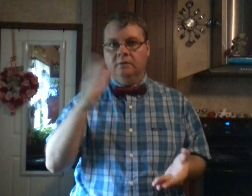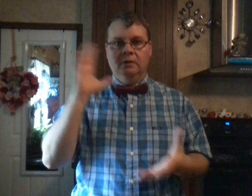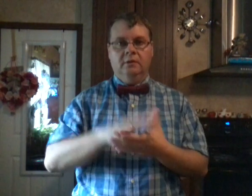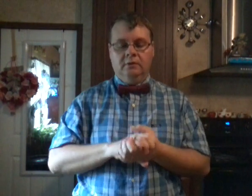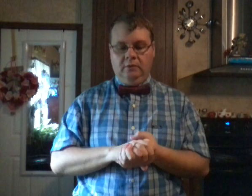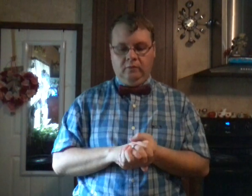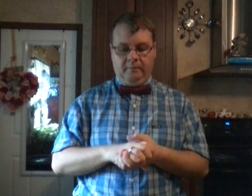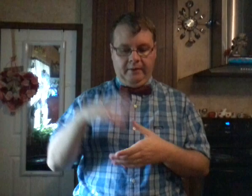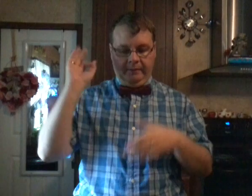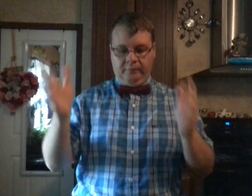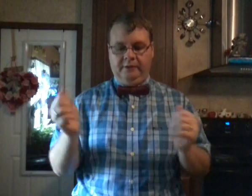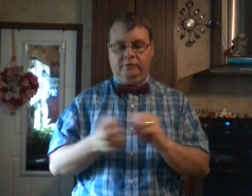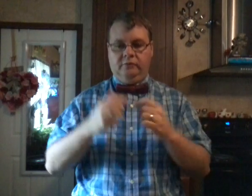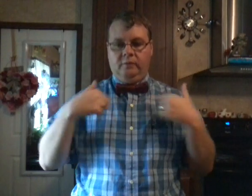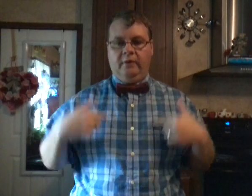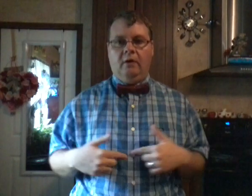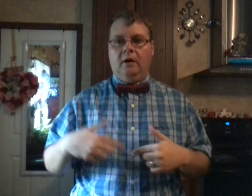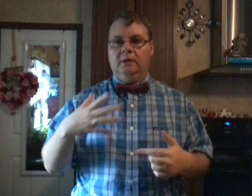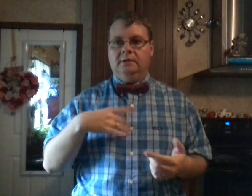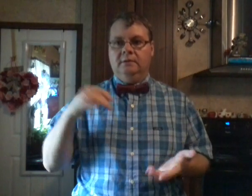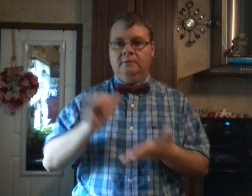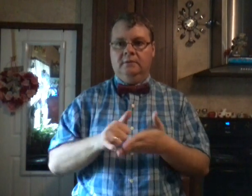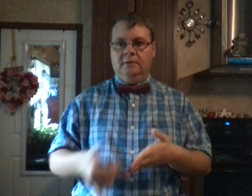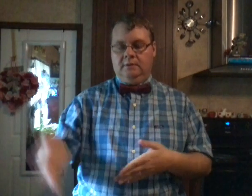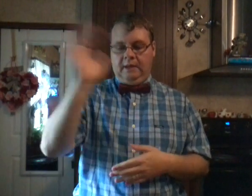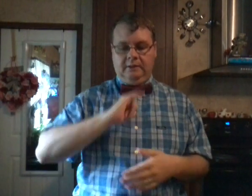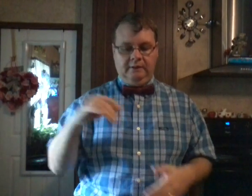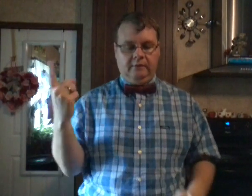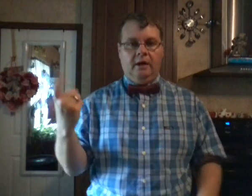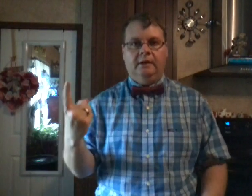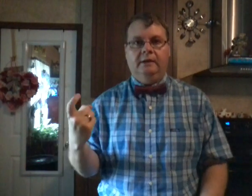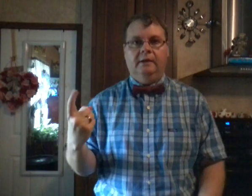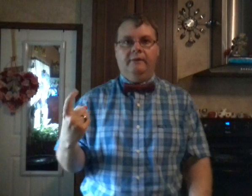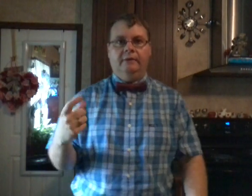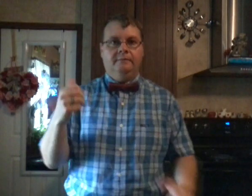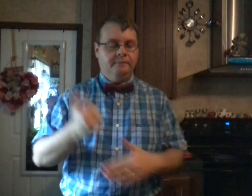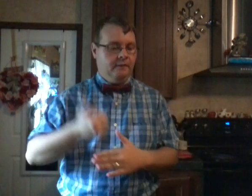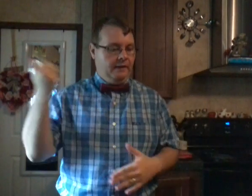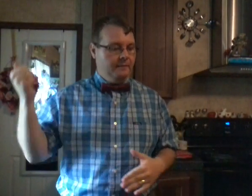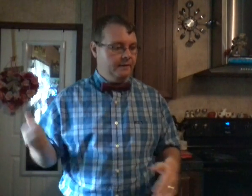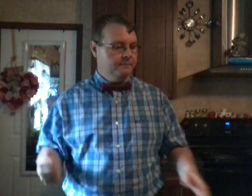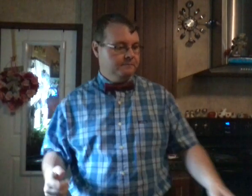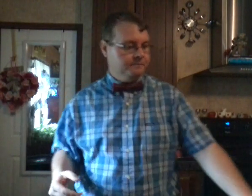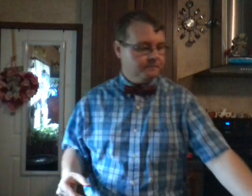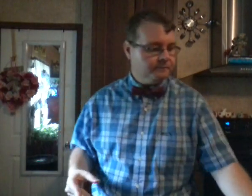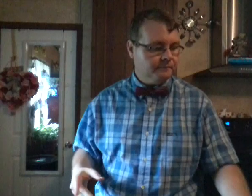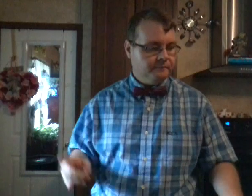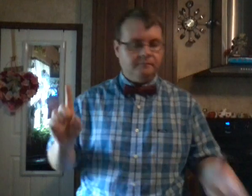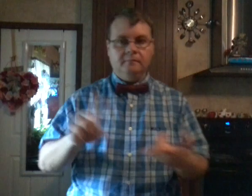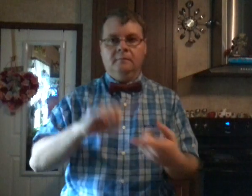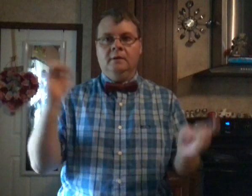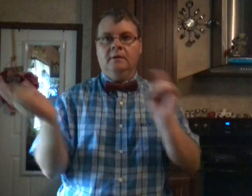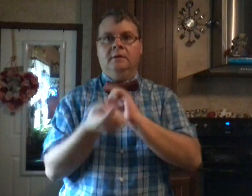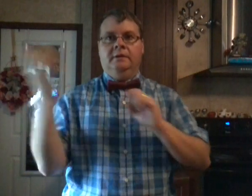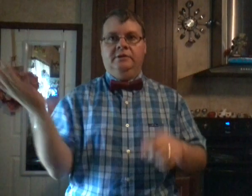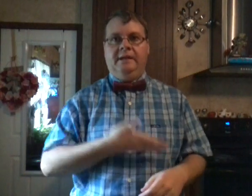who will marry preachers with a heart like these godly eleven amen to